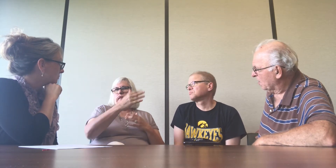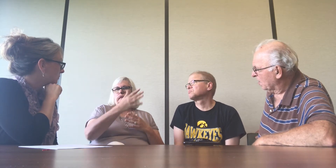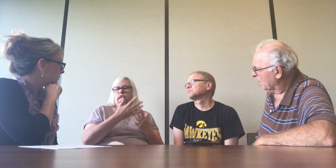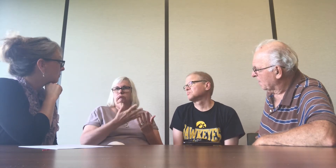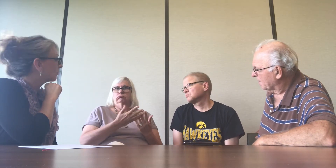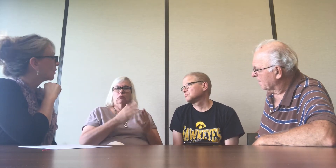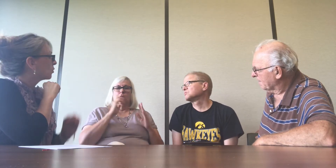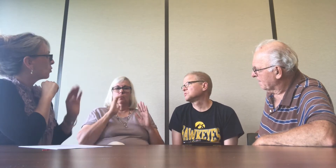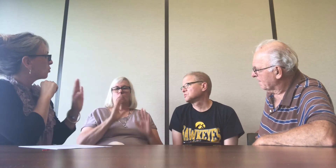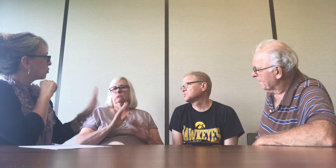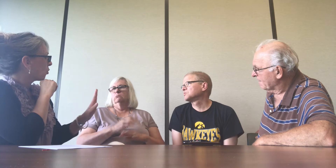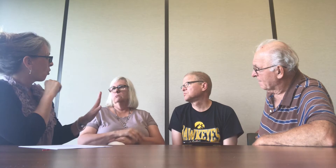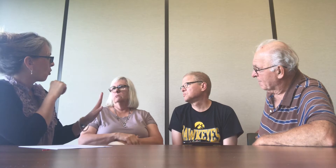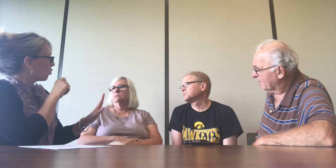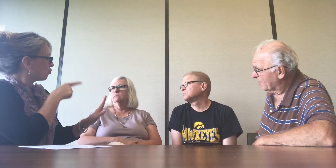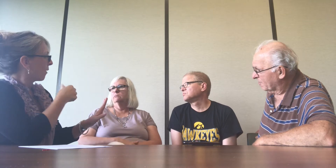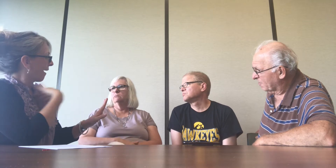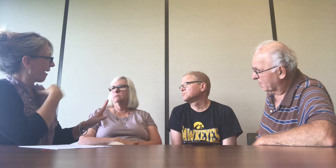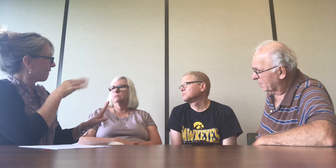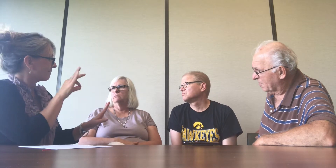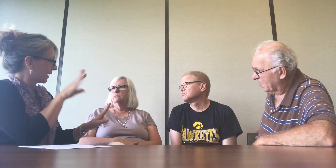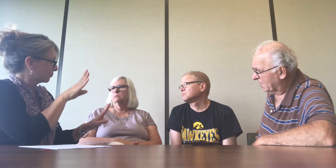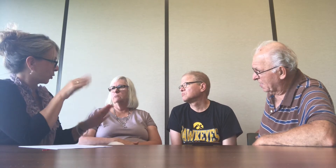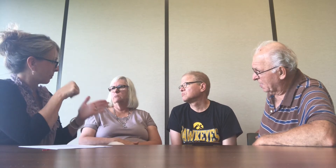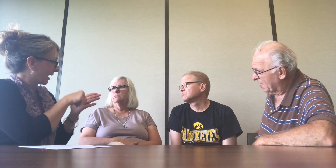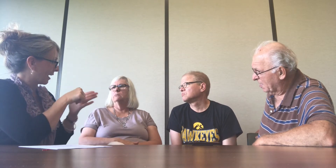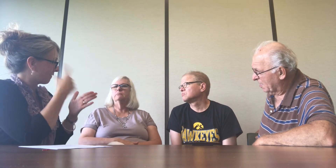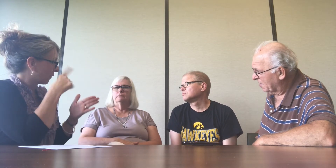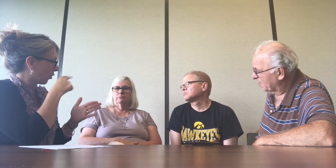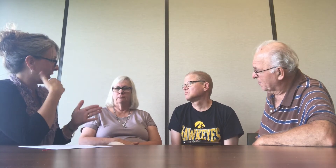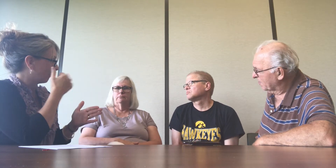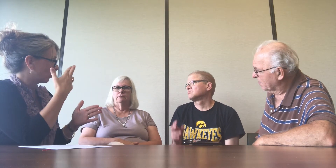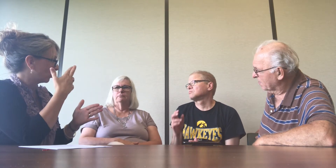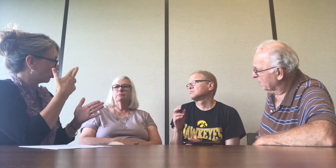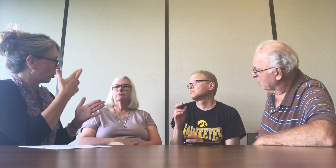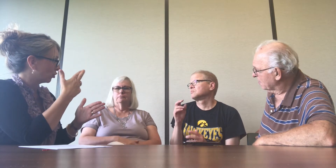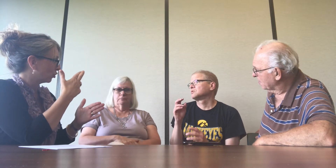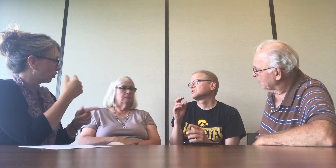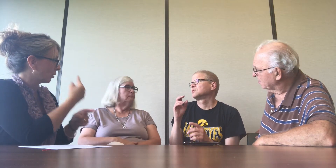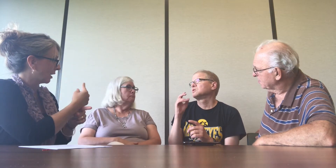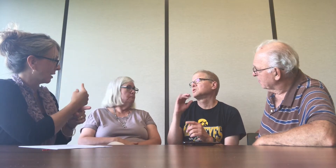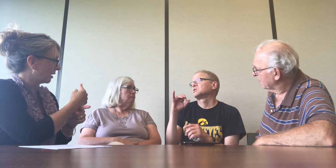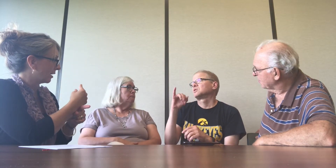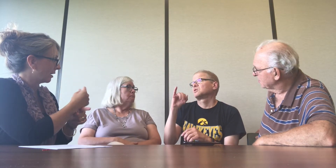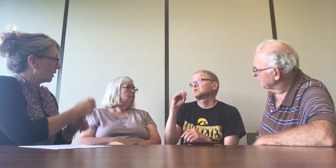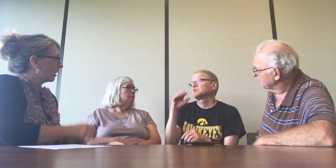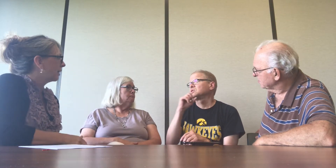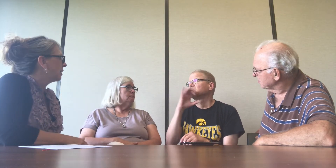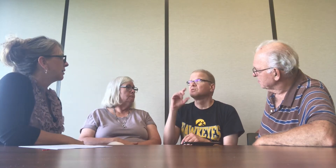because maybe his group could start something new. Jennifer, do you have a Facebook page for your elder